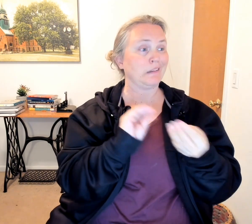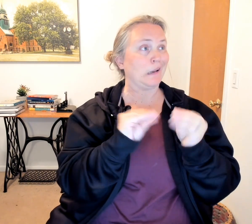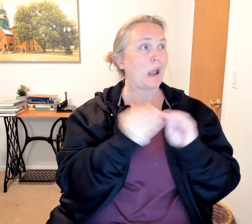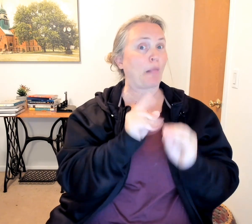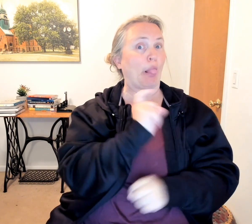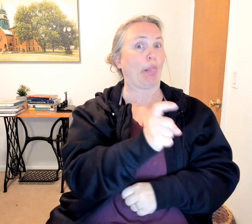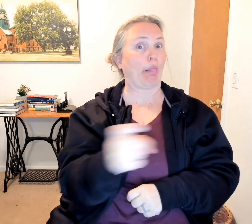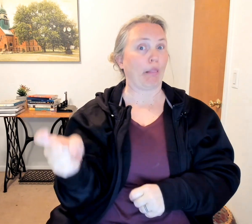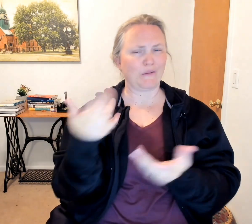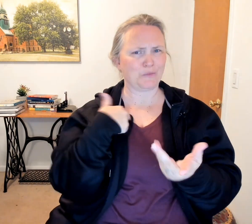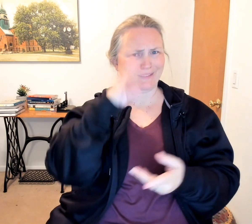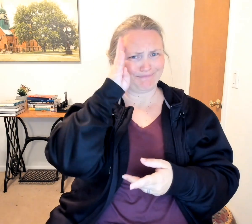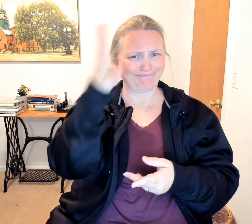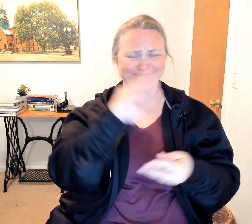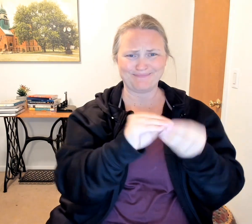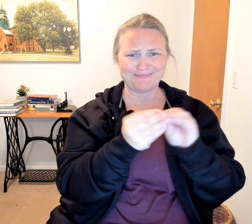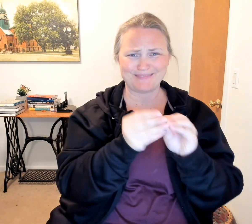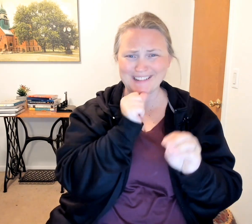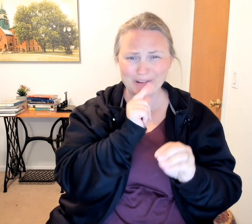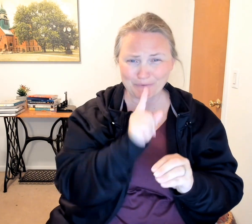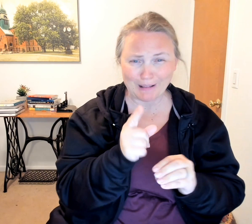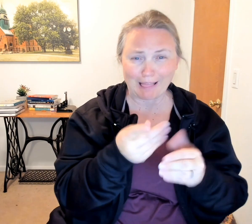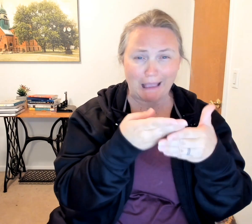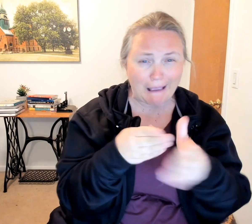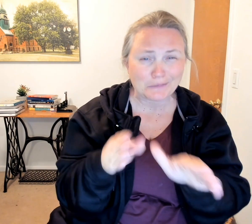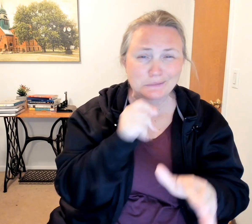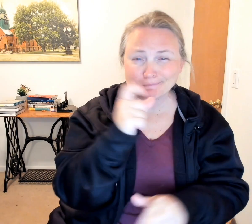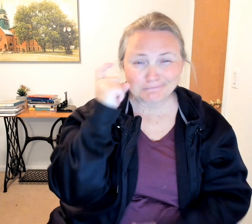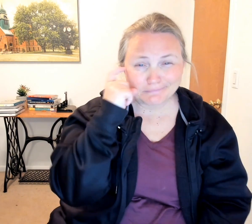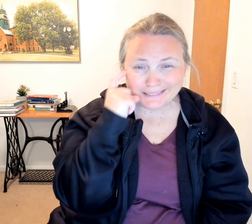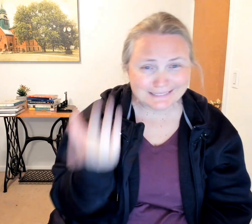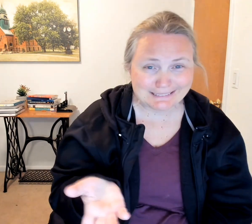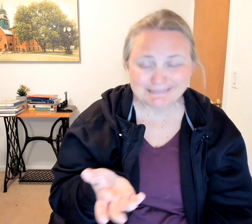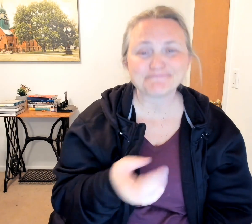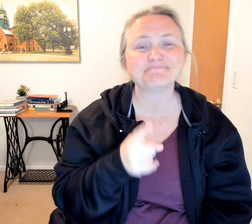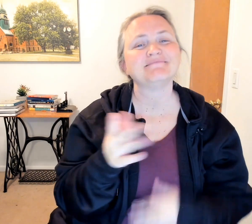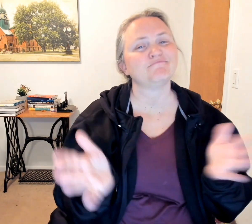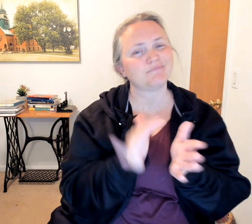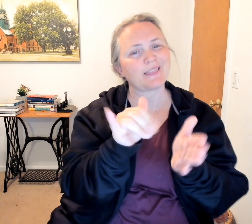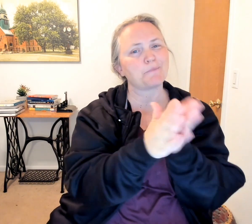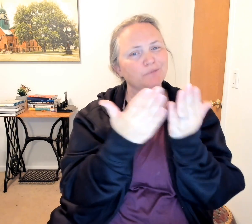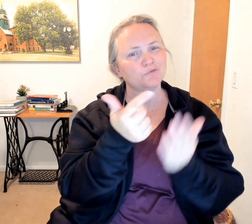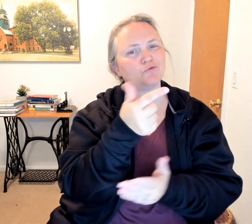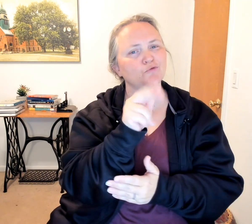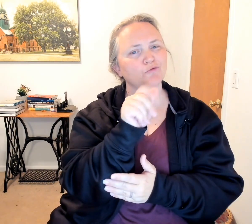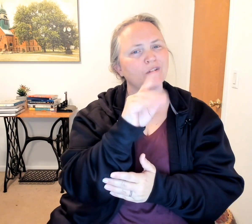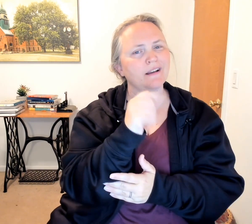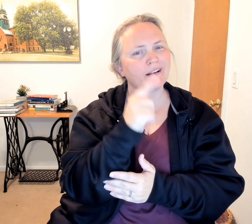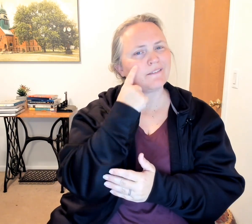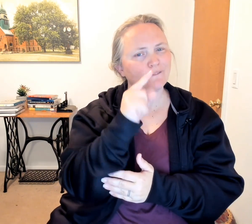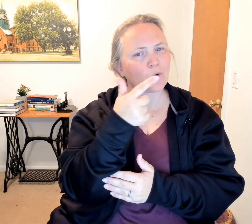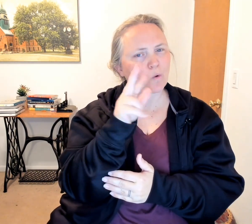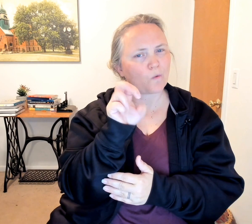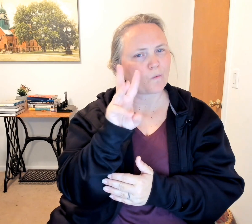just arbitrary numbers that we make up and they're not real numbers, so averaging them doesn't really even make sense, highly recommend this book as another way